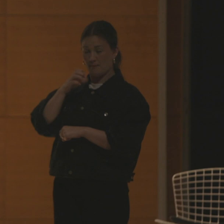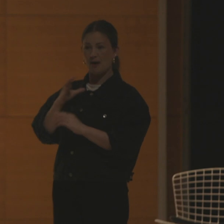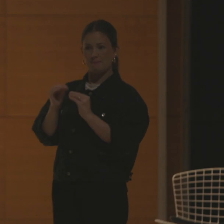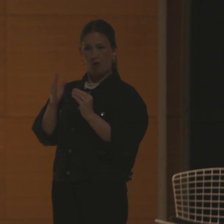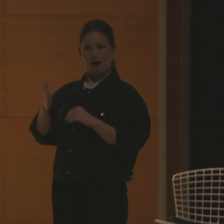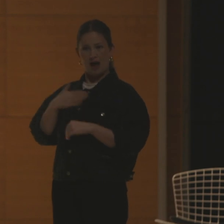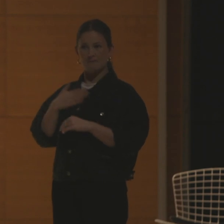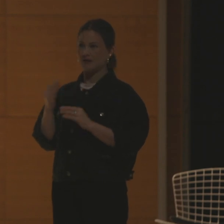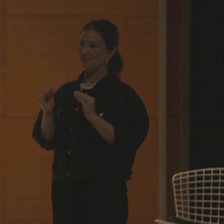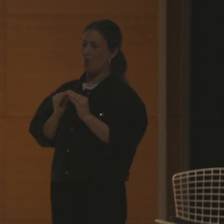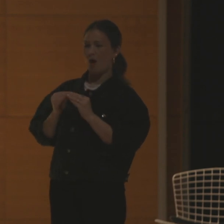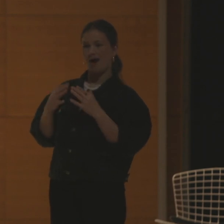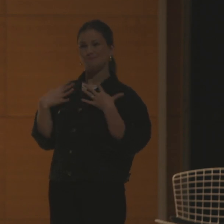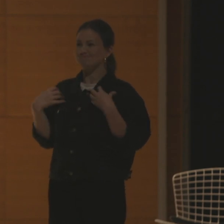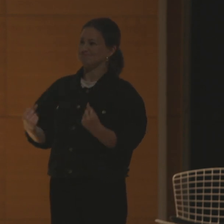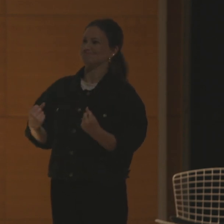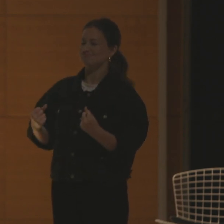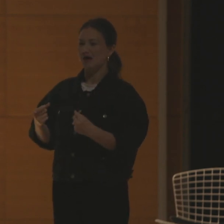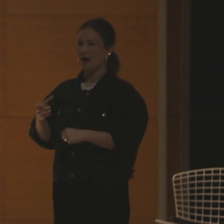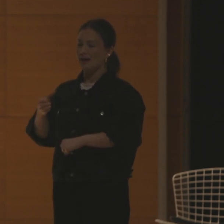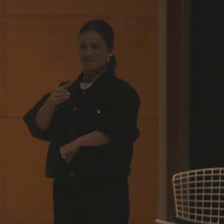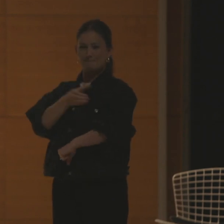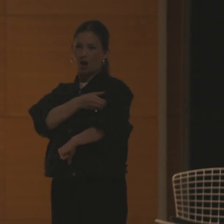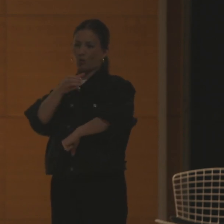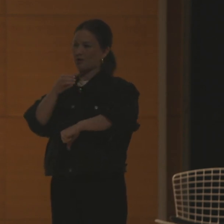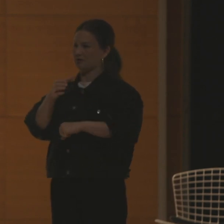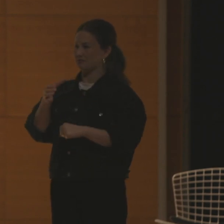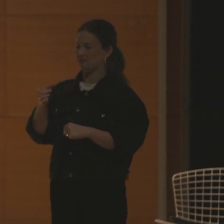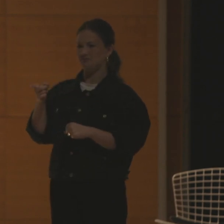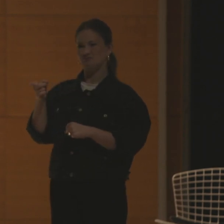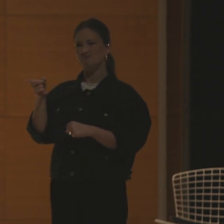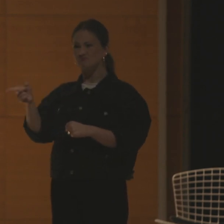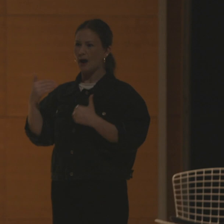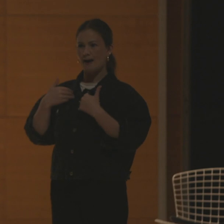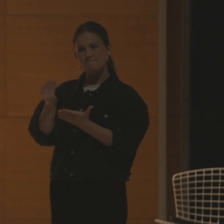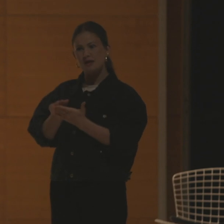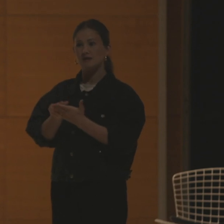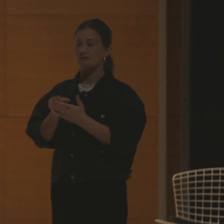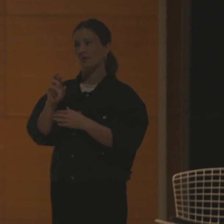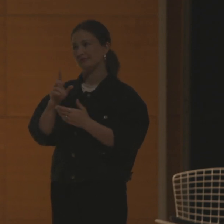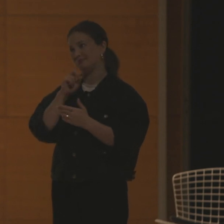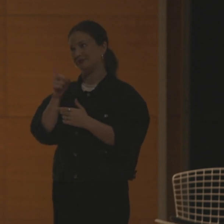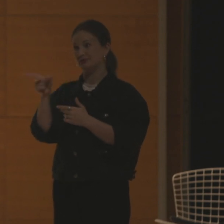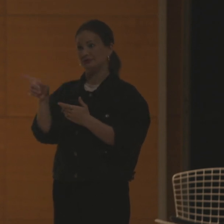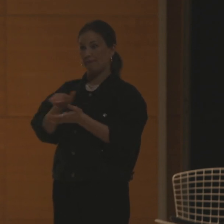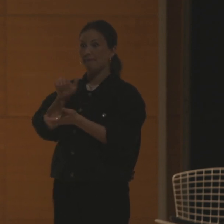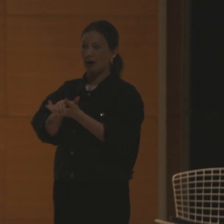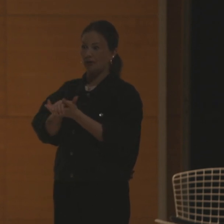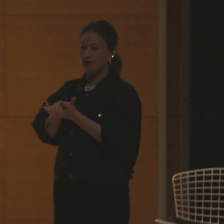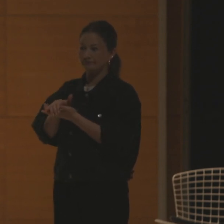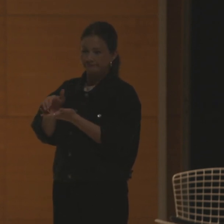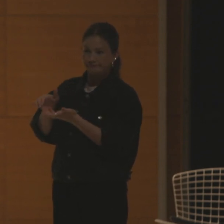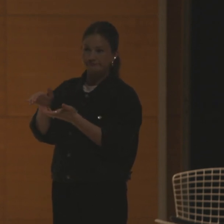more robust. This woman was empowered and had means, or at least she'd be marrying her means atop a seaside bluff